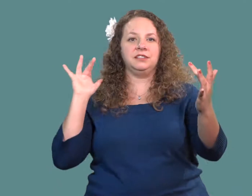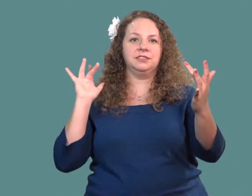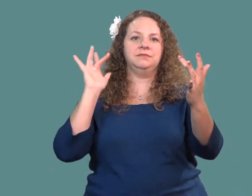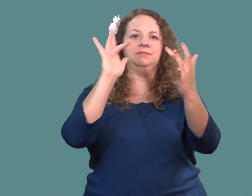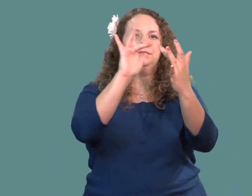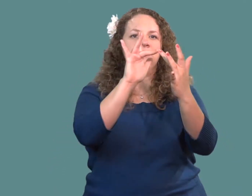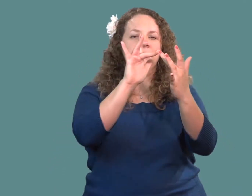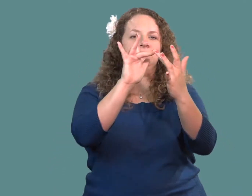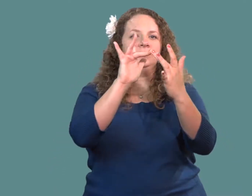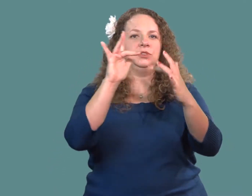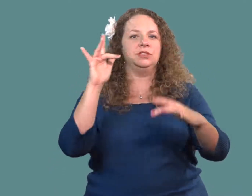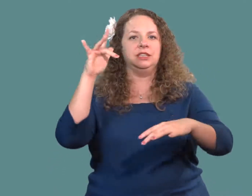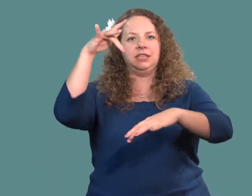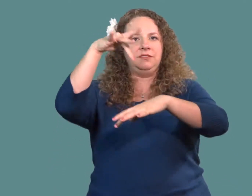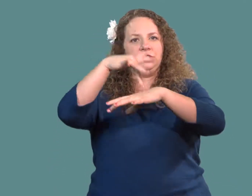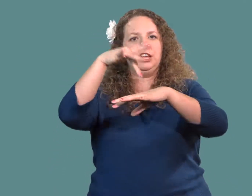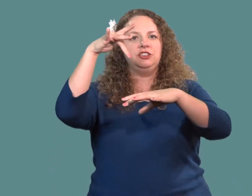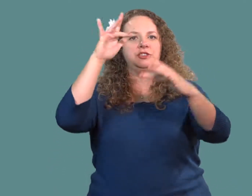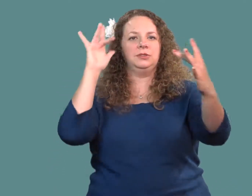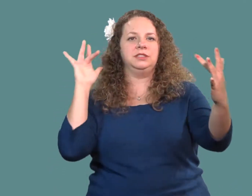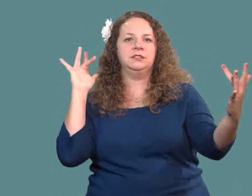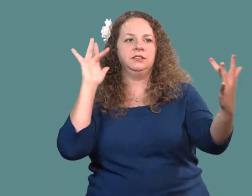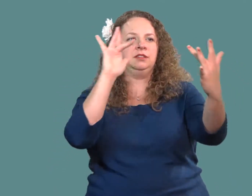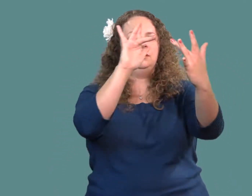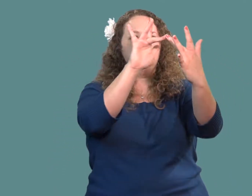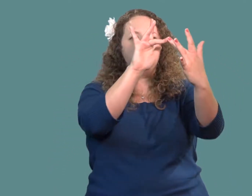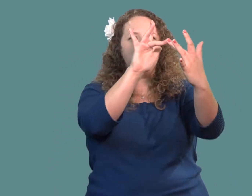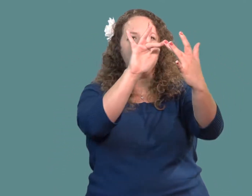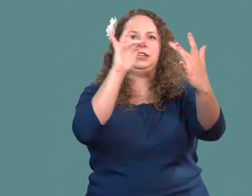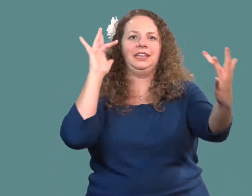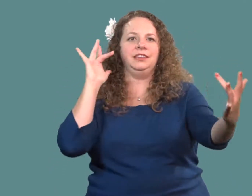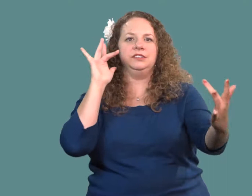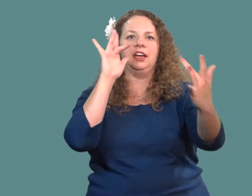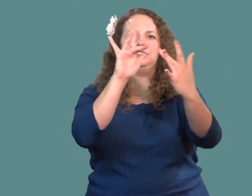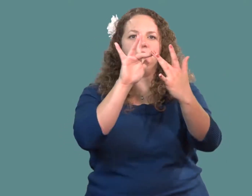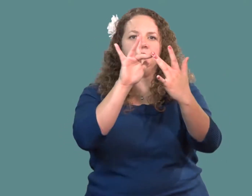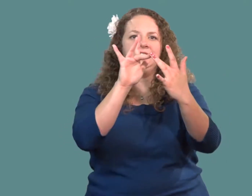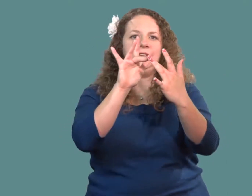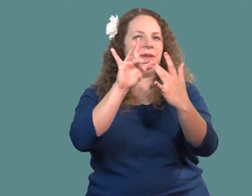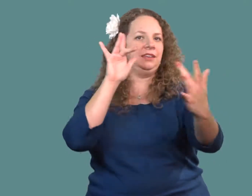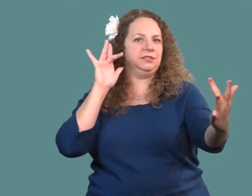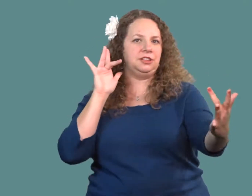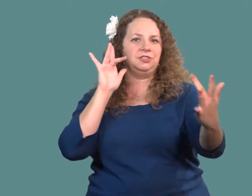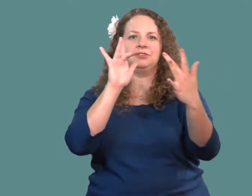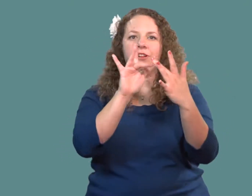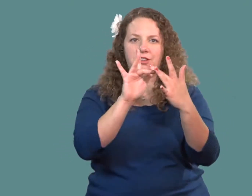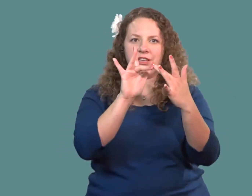contact. So this is the sign for touch, so it's getting in touch, keeping in touch.